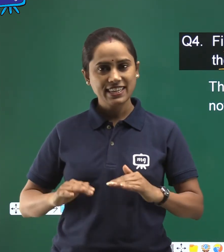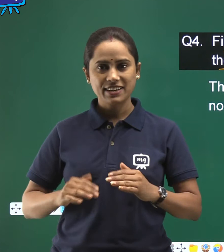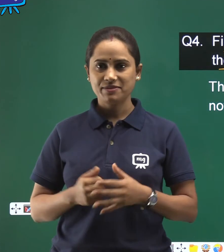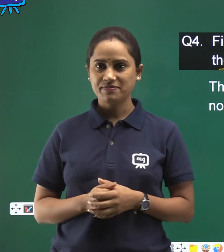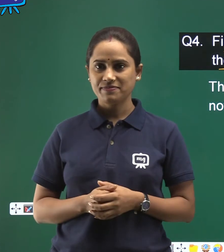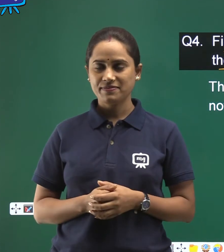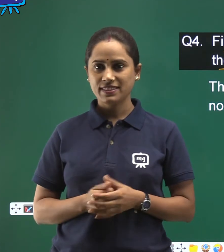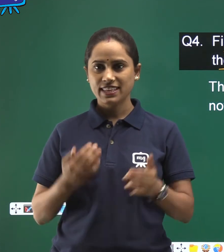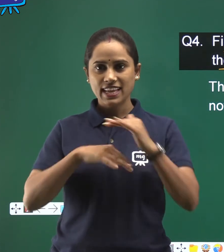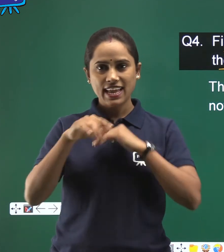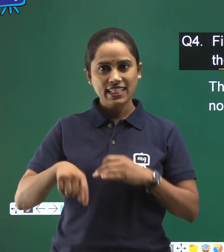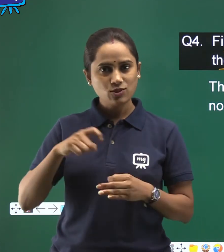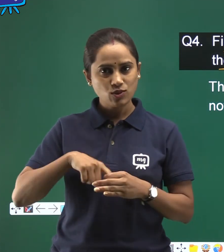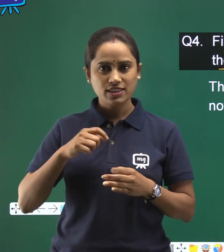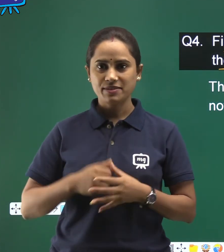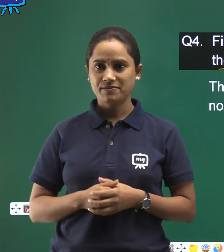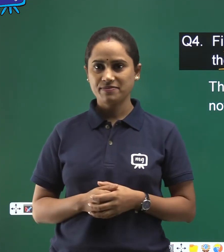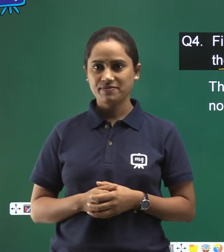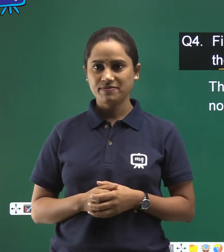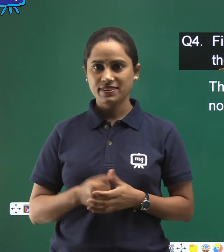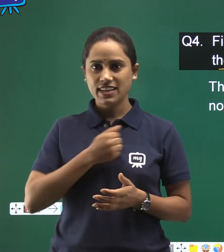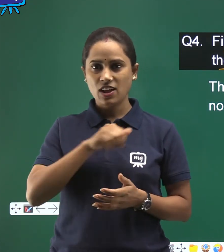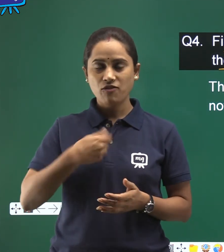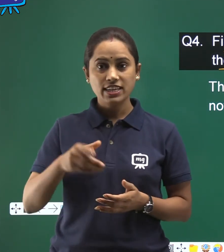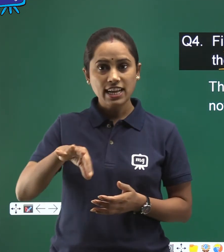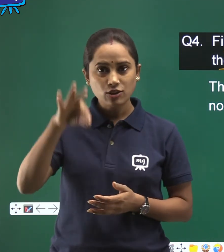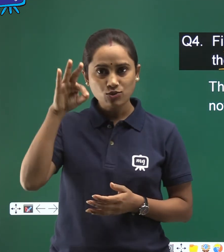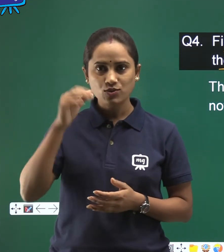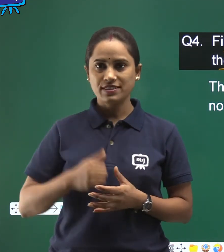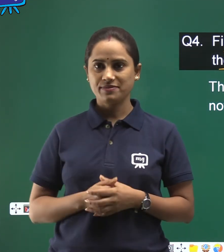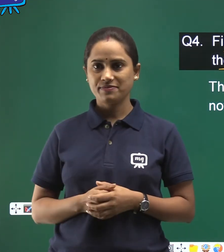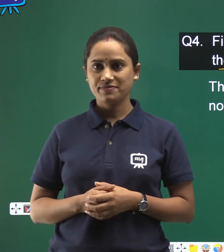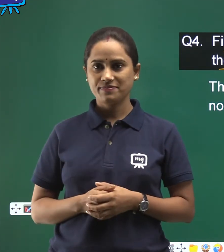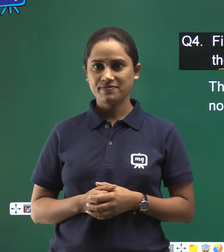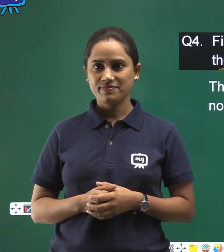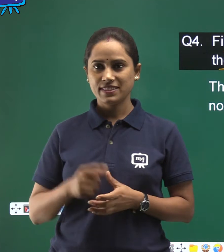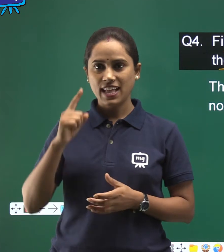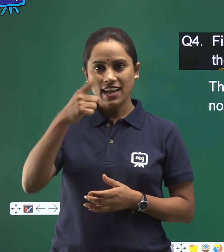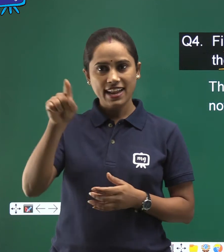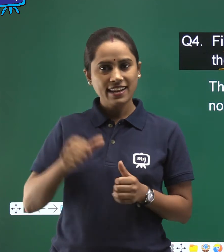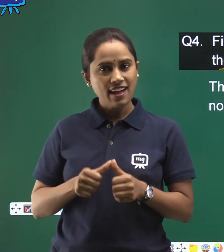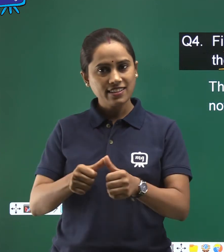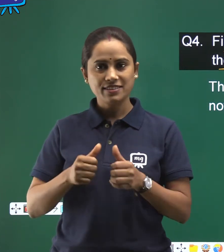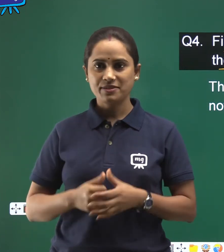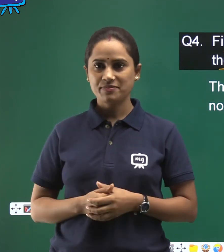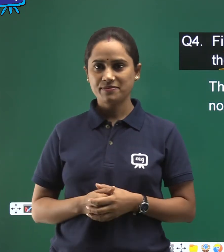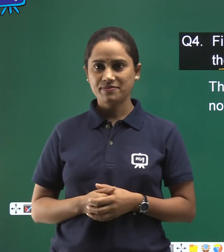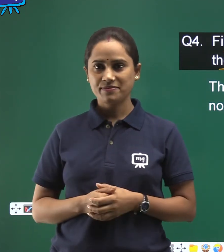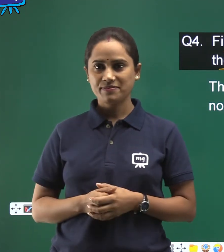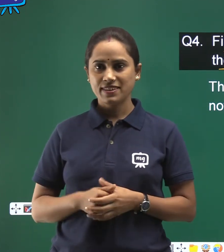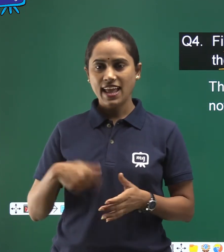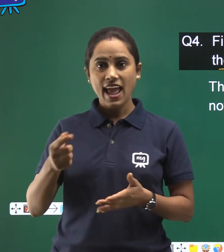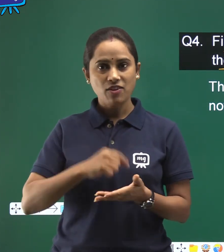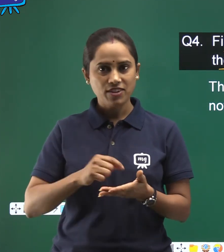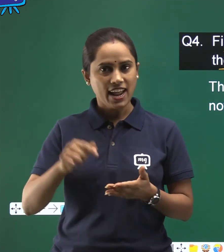Children, in this question we shall choose a correct answer and